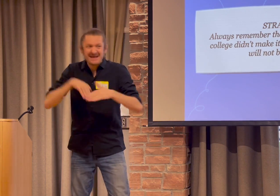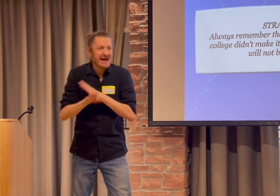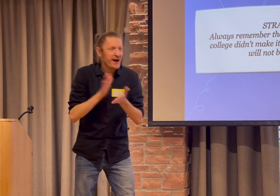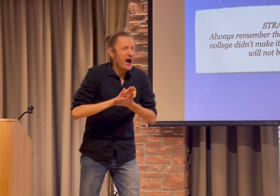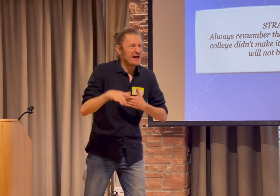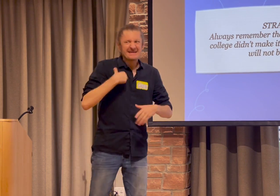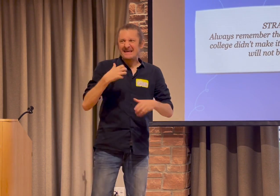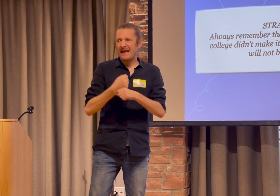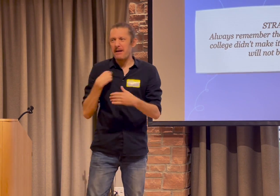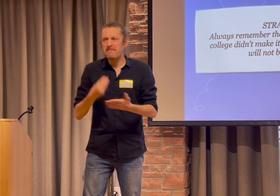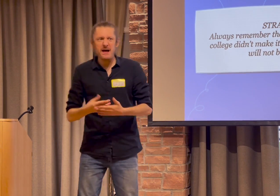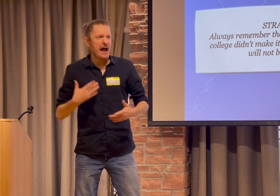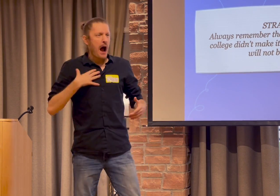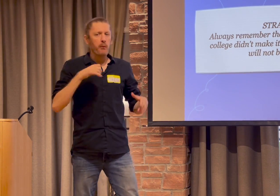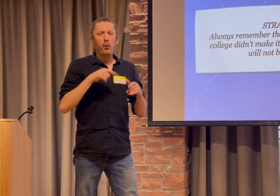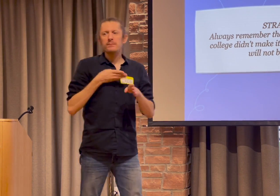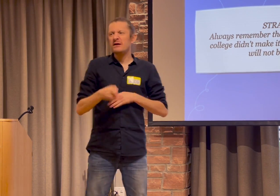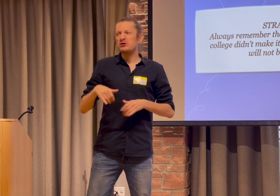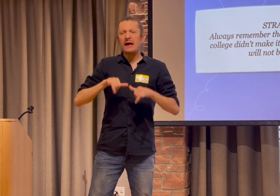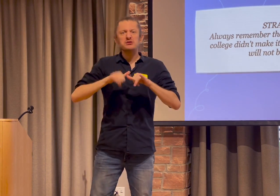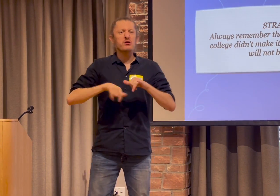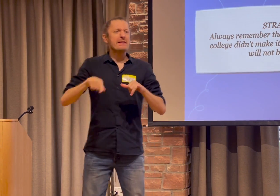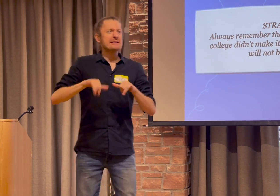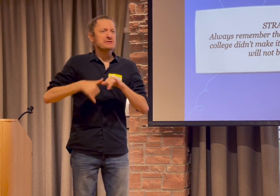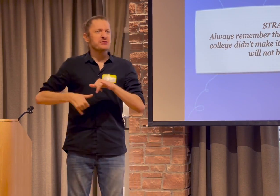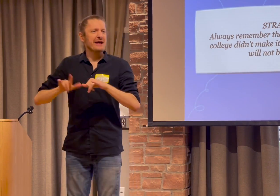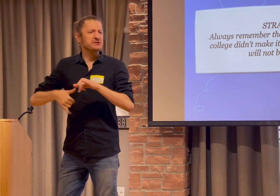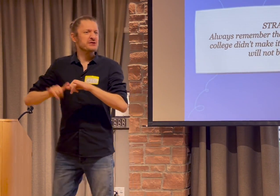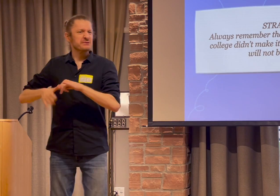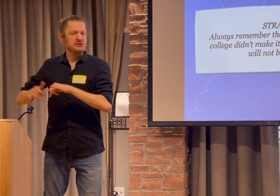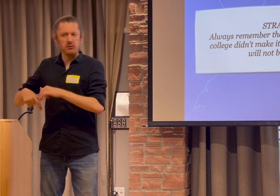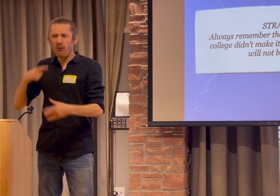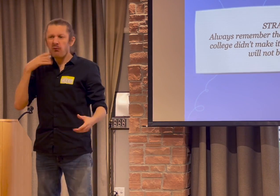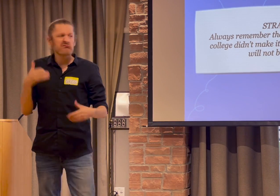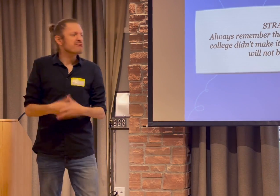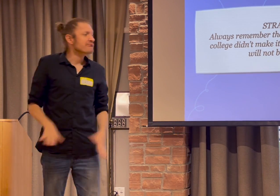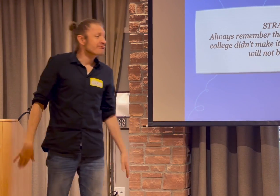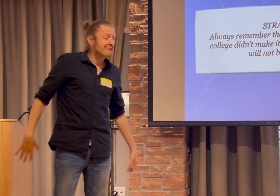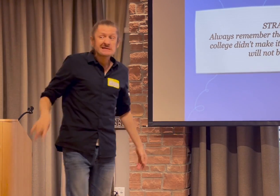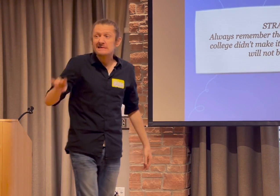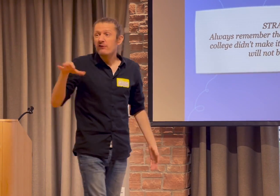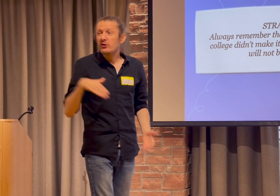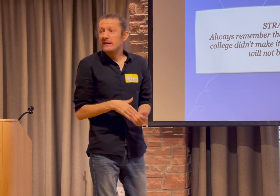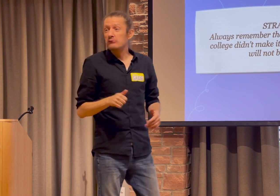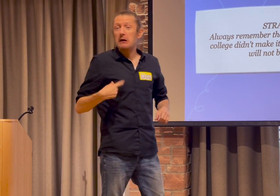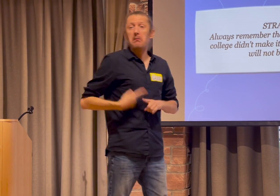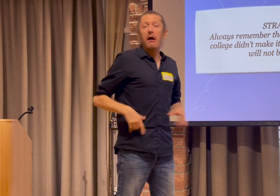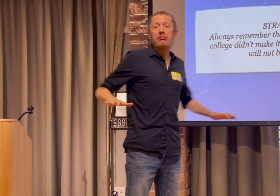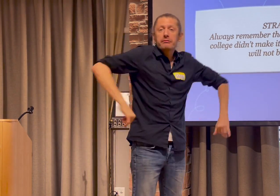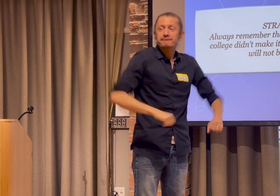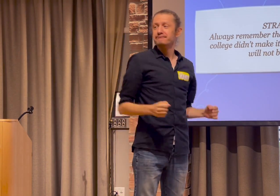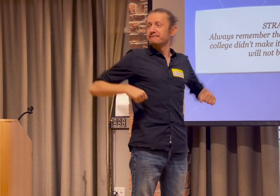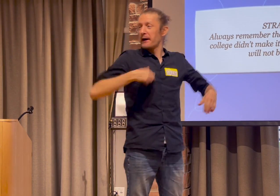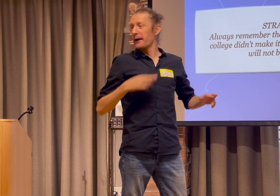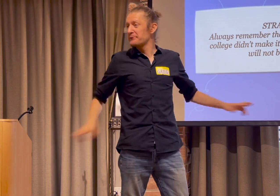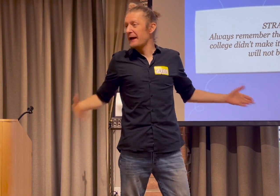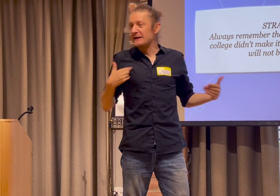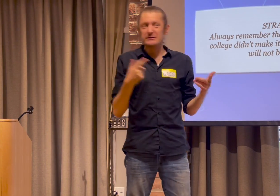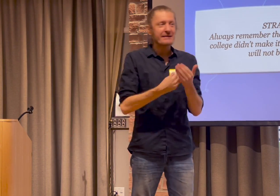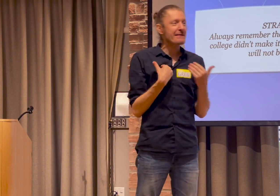Also, I wanted to mention, so you get into college, you're so excited, you're going to get your money, you pick an engineering major, and you go in, you know, it's